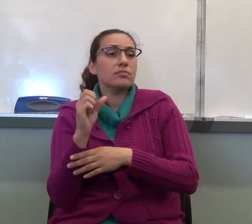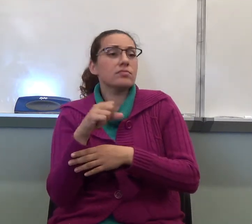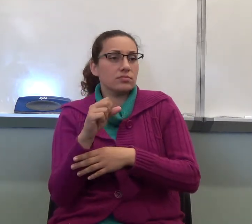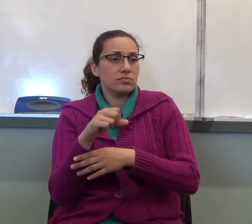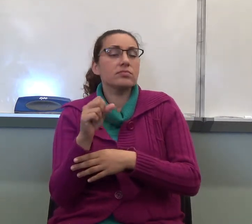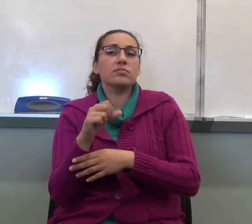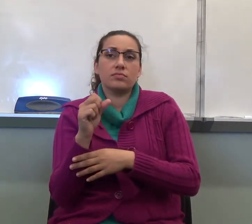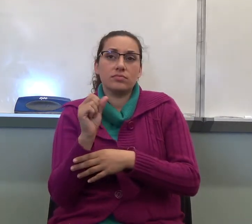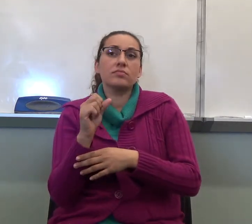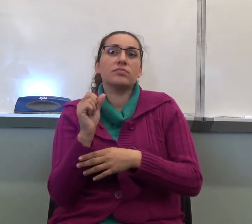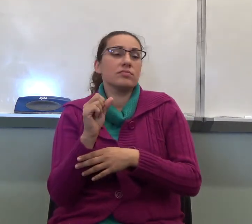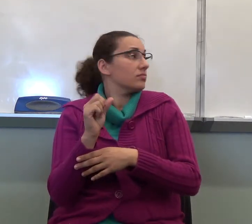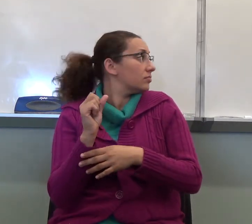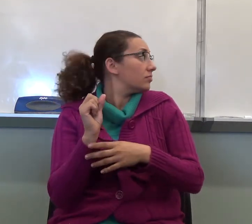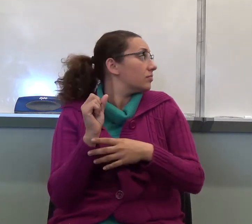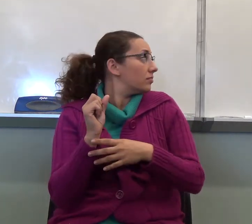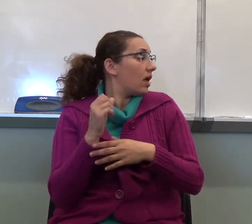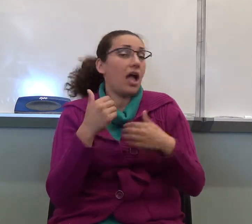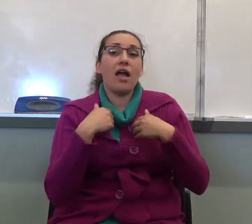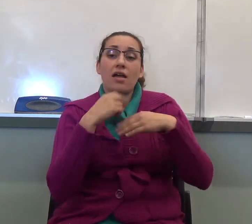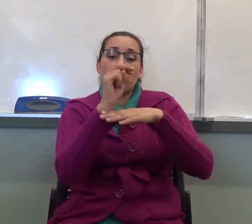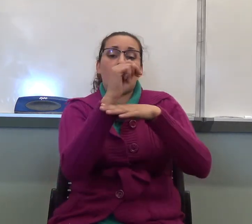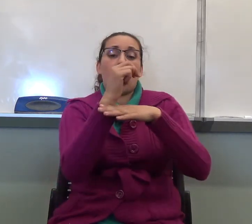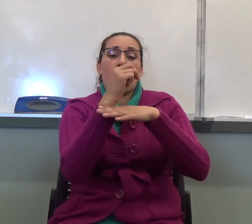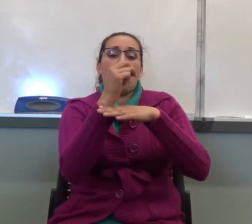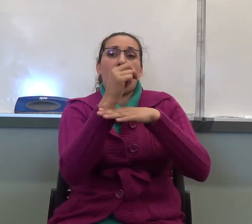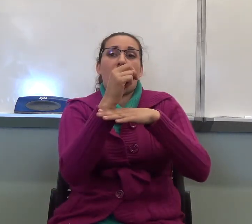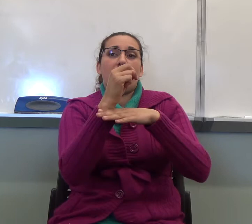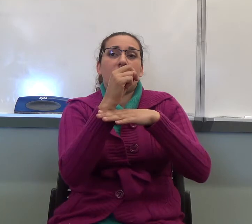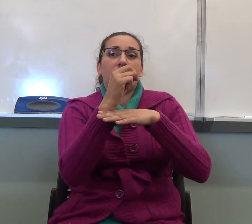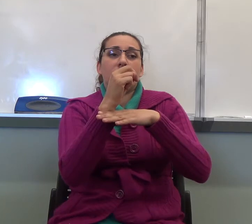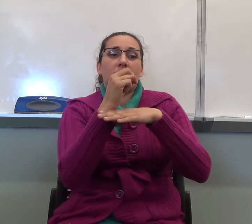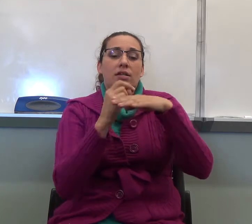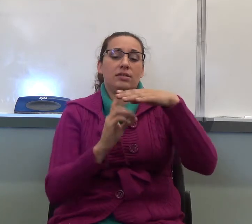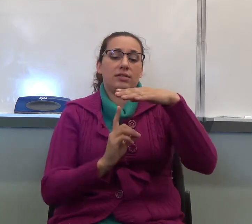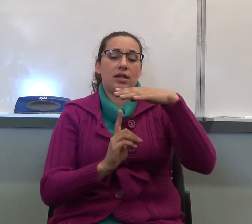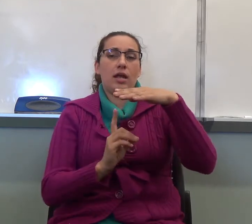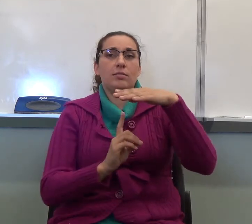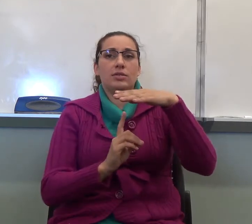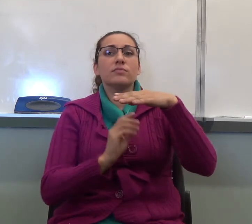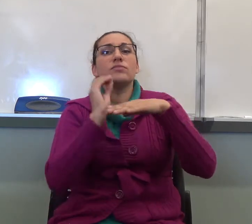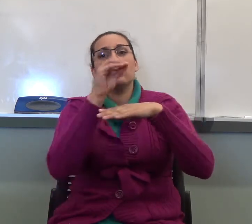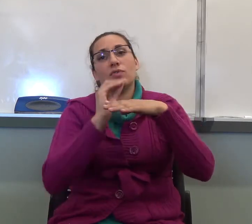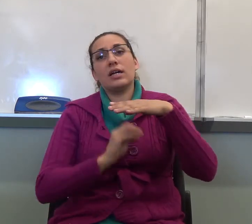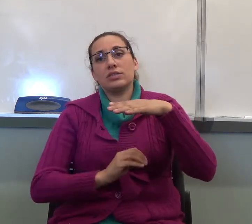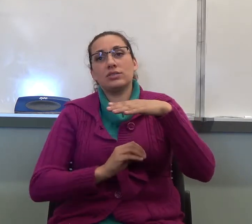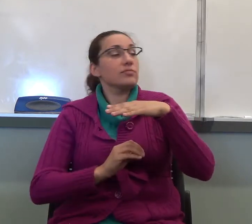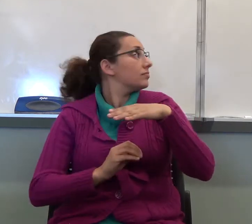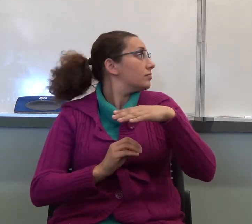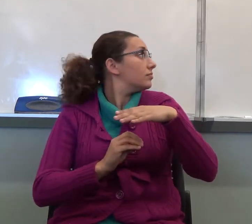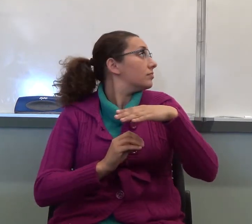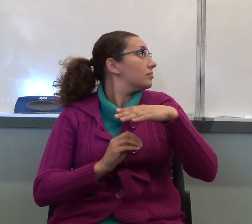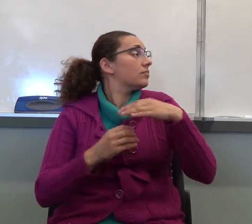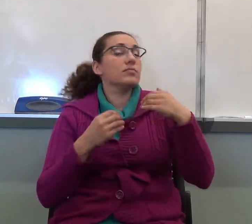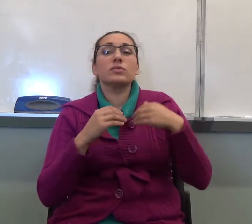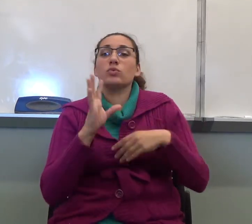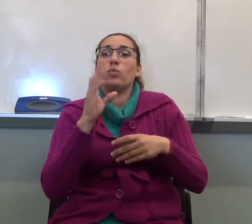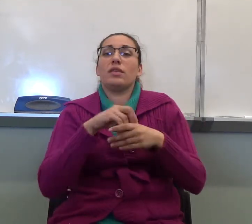yeah. It's got a numerator less than a denominator, so therefore it's a fraction. It does lie in this range of 0 to 1. So strangely